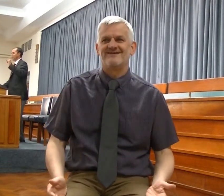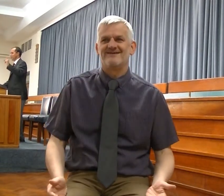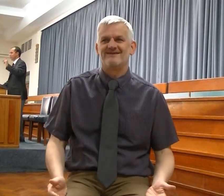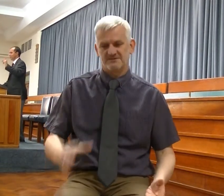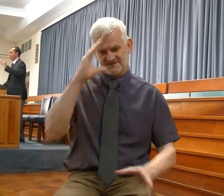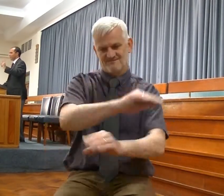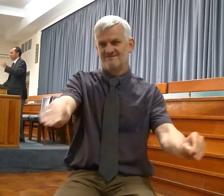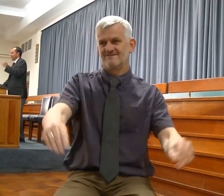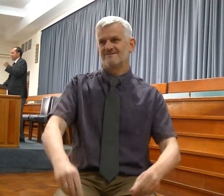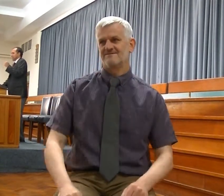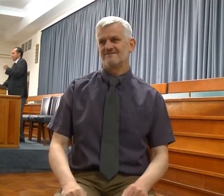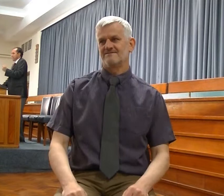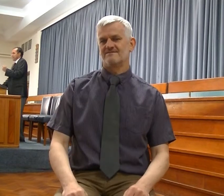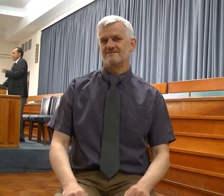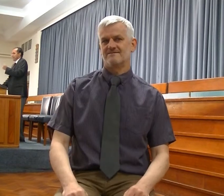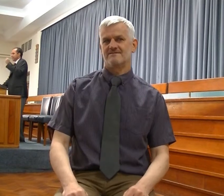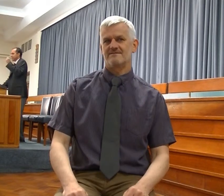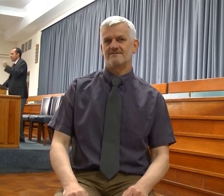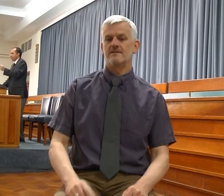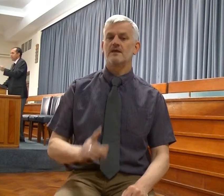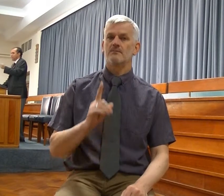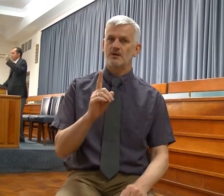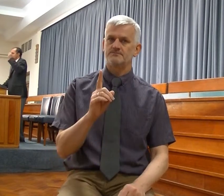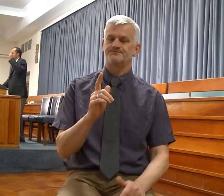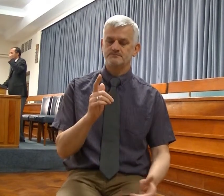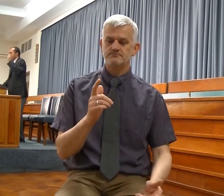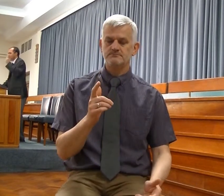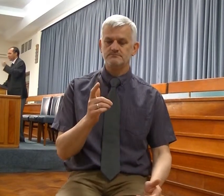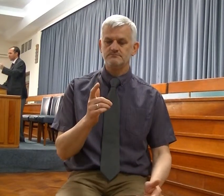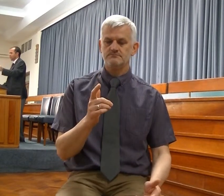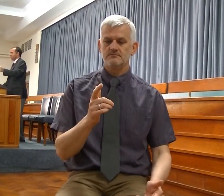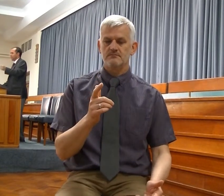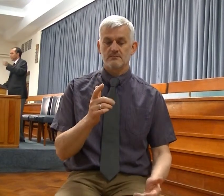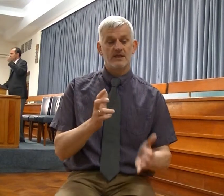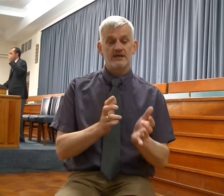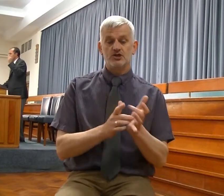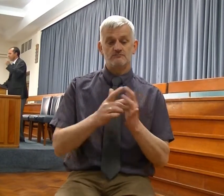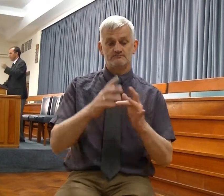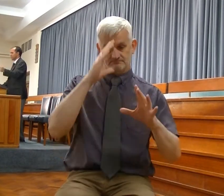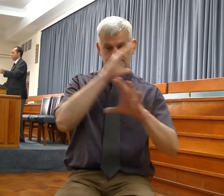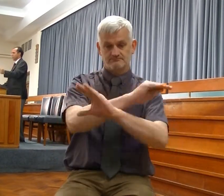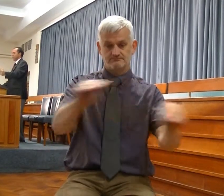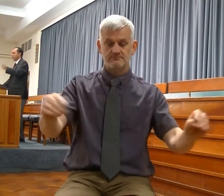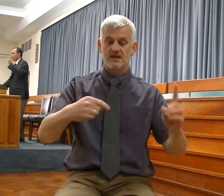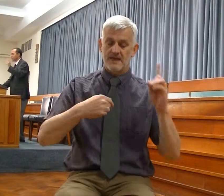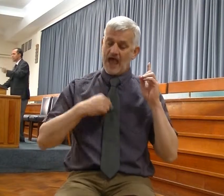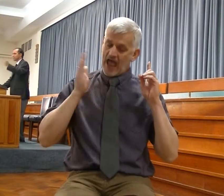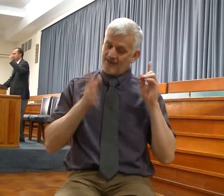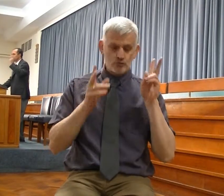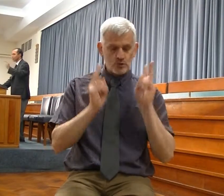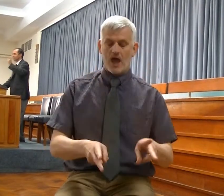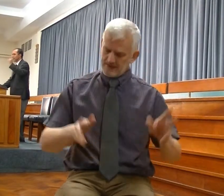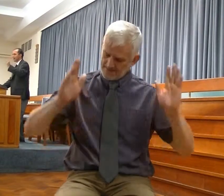Oh, he knew it all. But as he said, his death is unavoidable. It is inevitable.